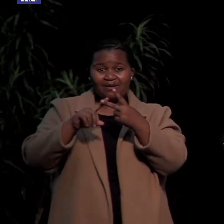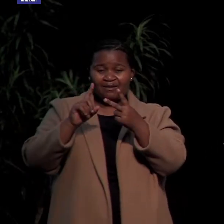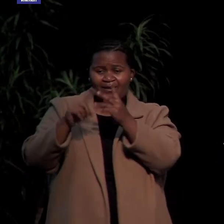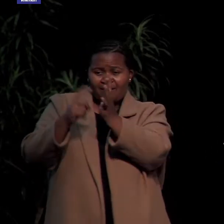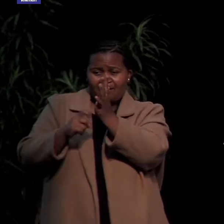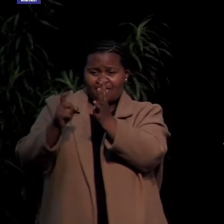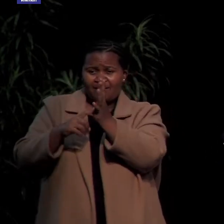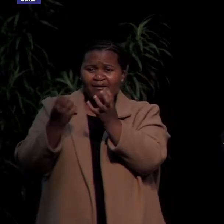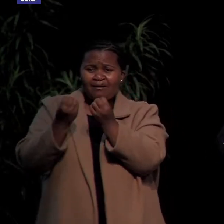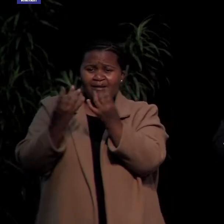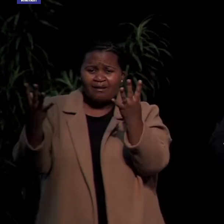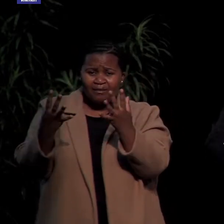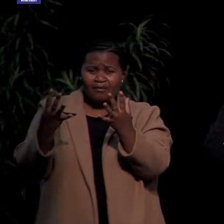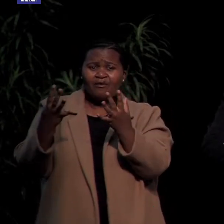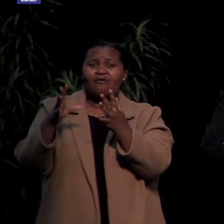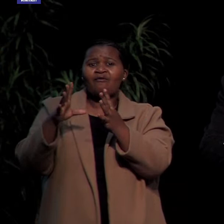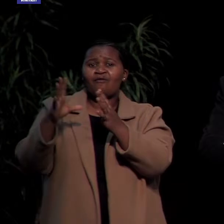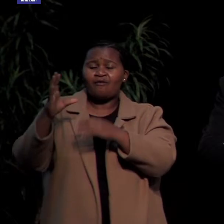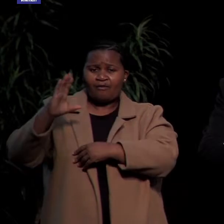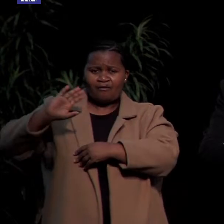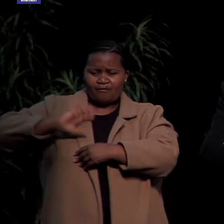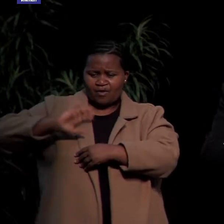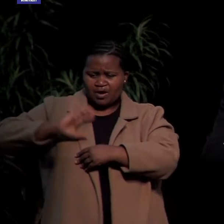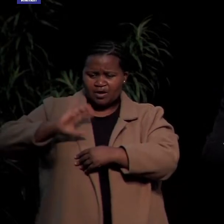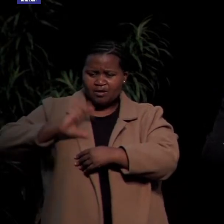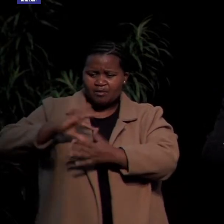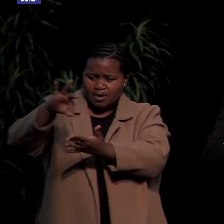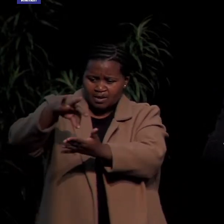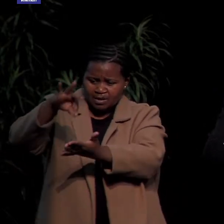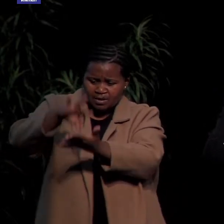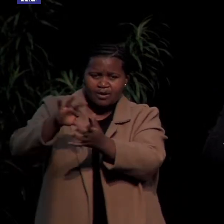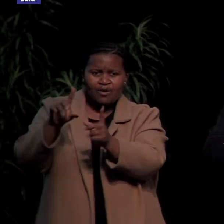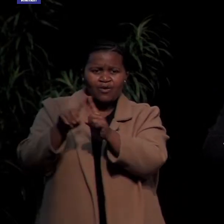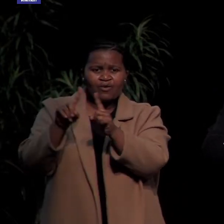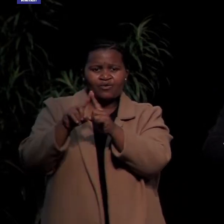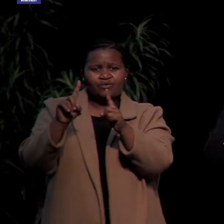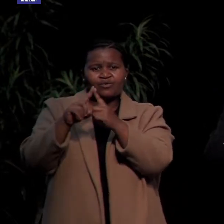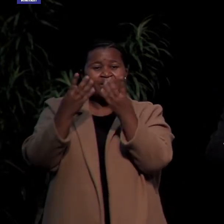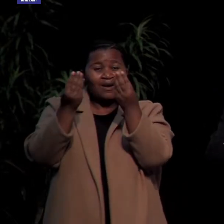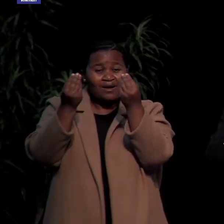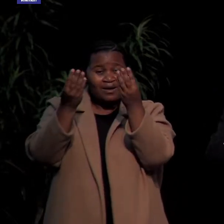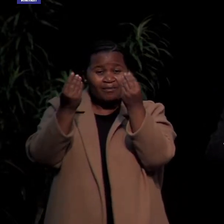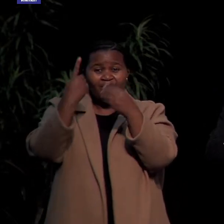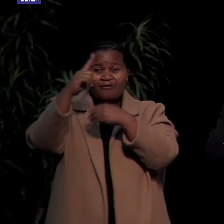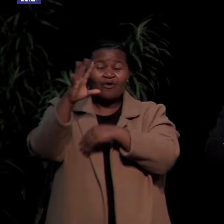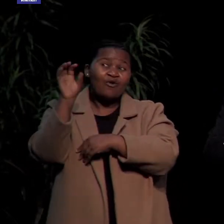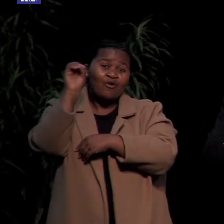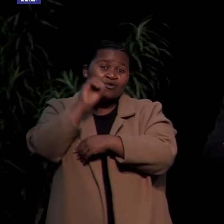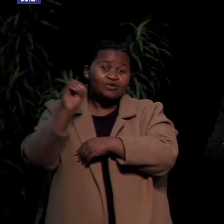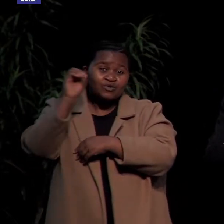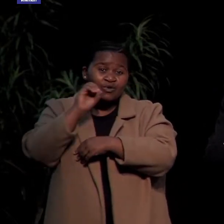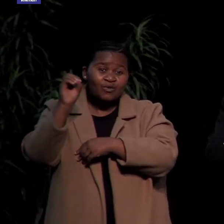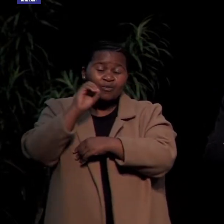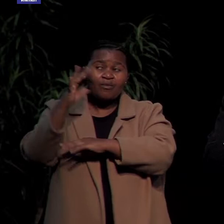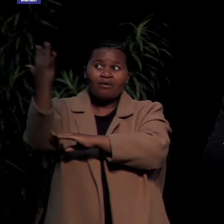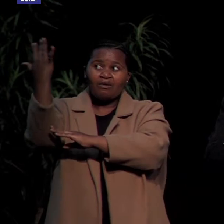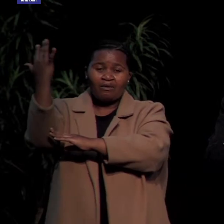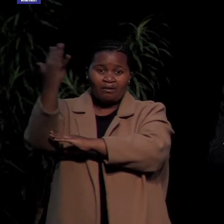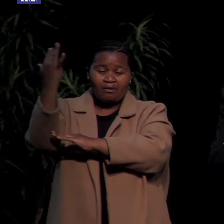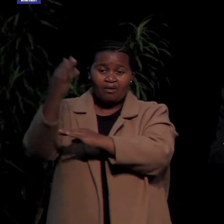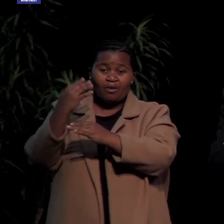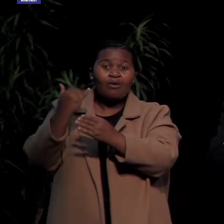number of customers have signed payment arrangements, and the statistics for October will be reported at the next Finance